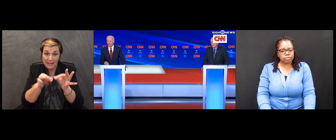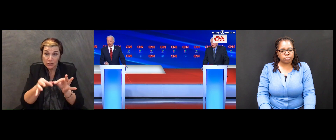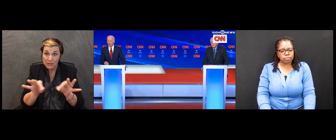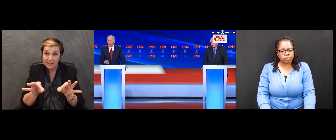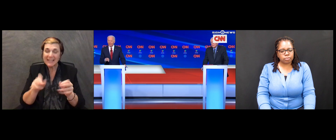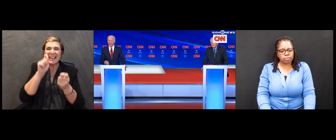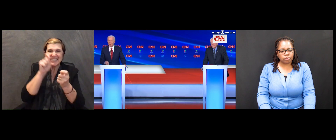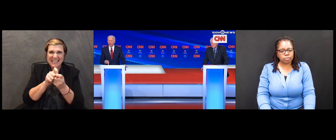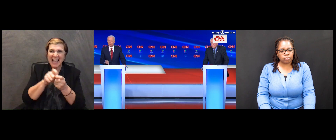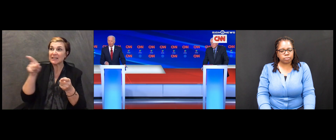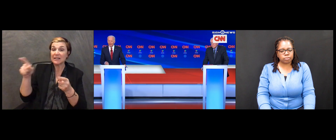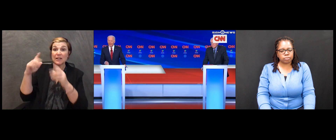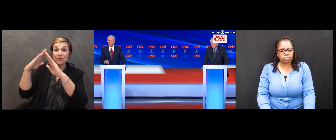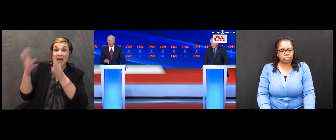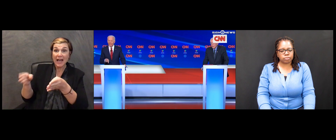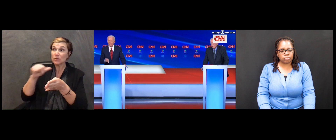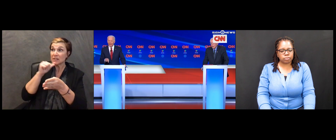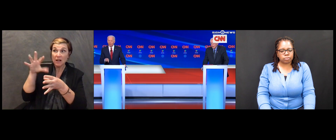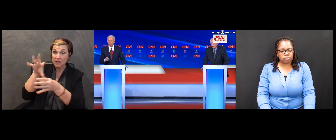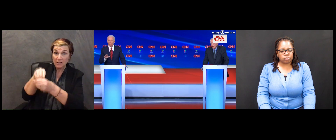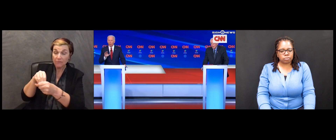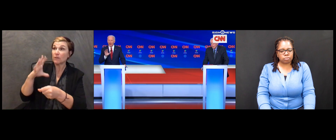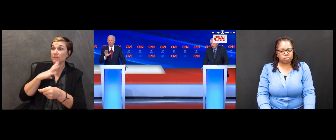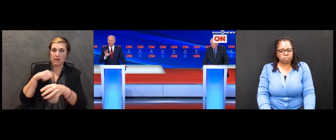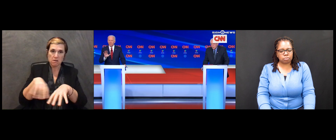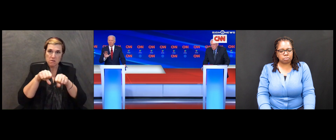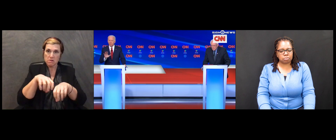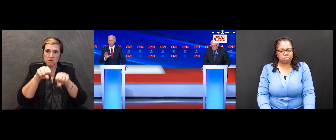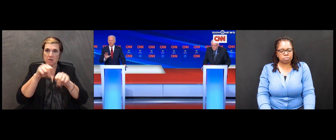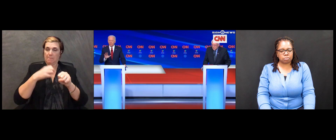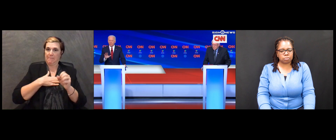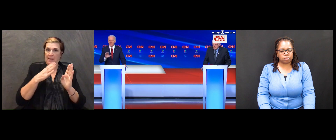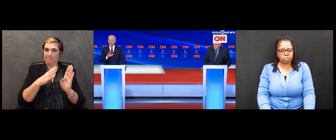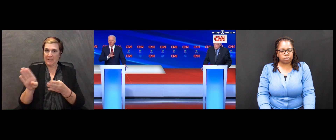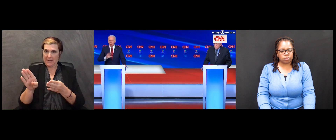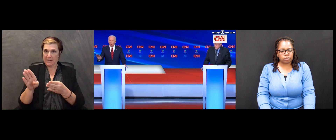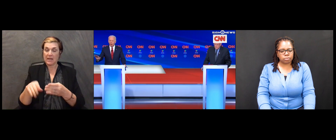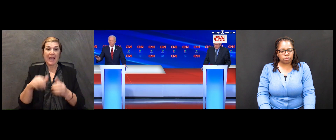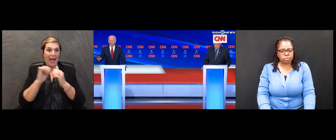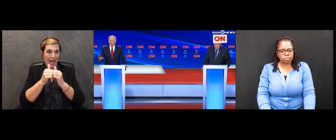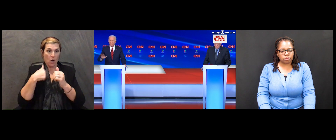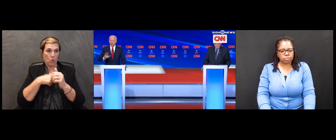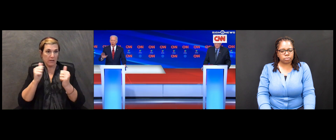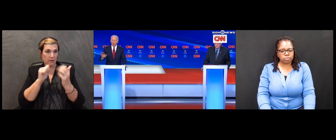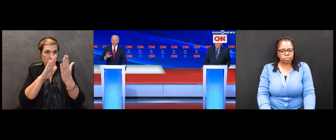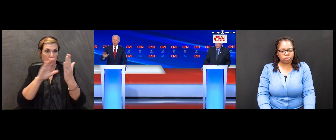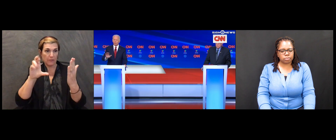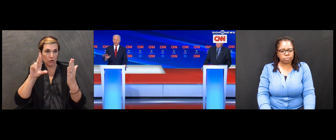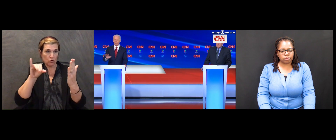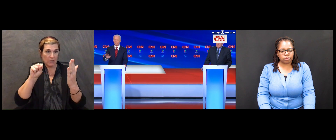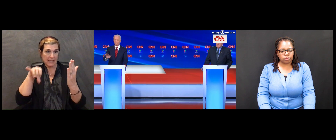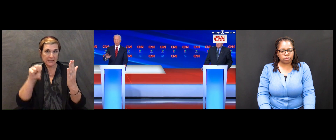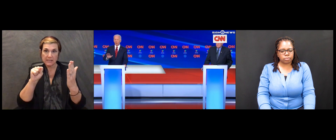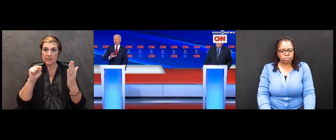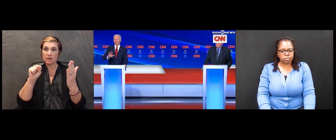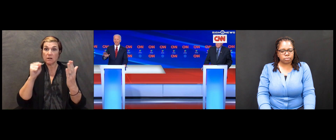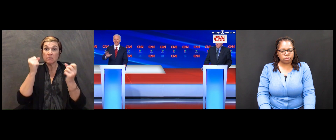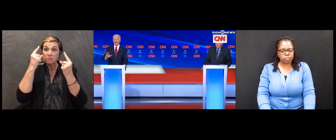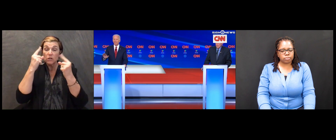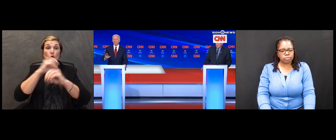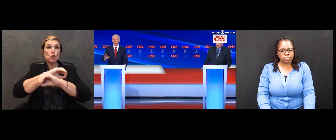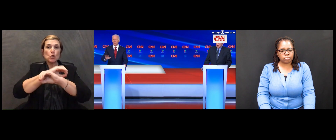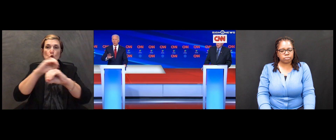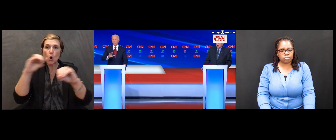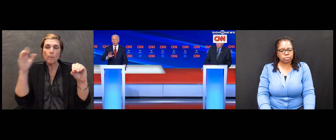House. I laid out in the plan that I laid out for how we would deal with this crisis. Nobody will pay for